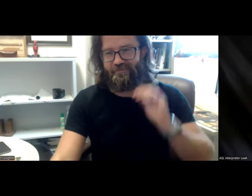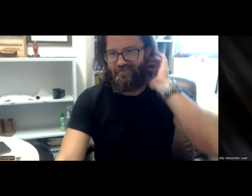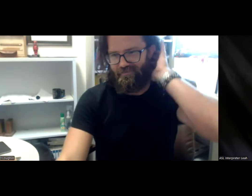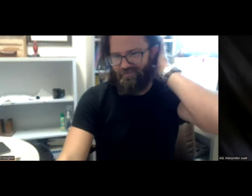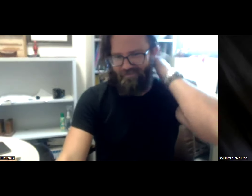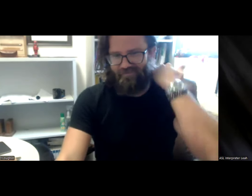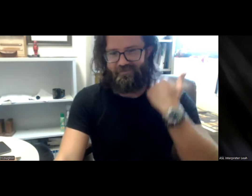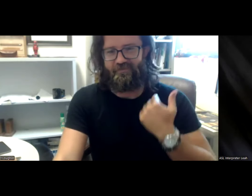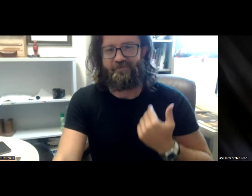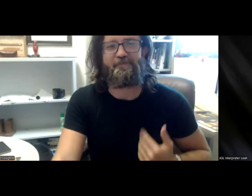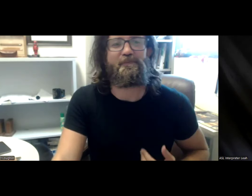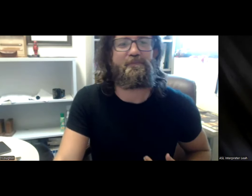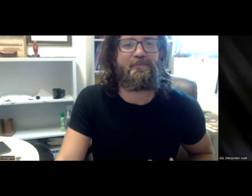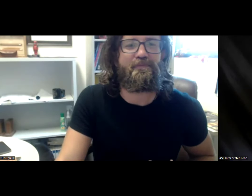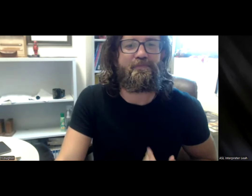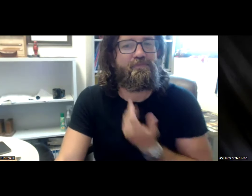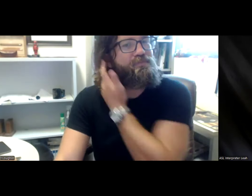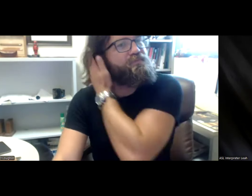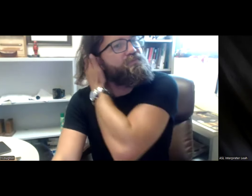it is still important content.